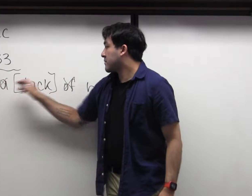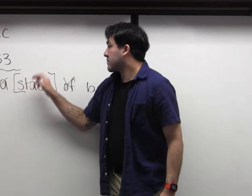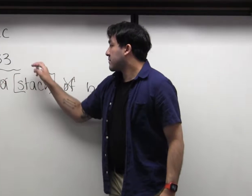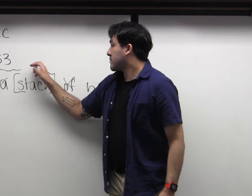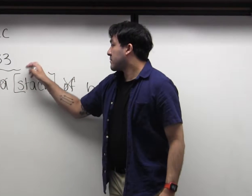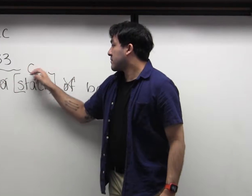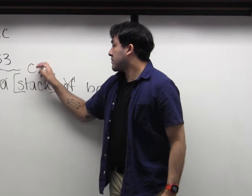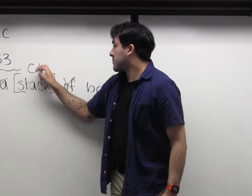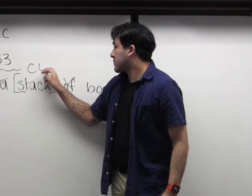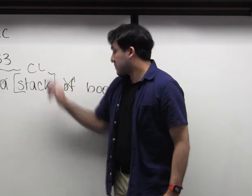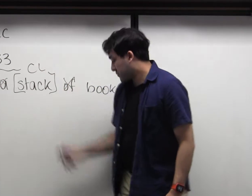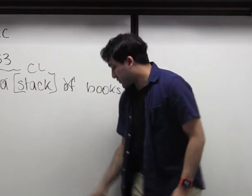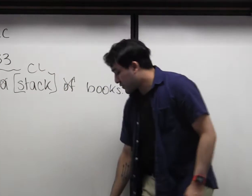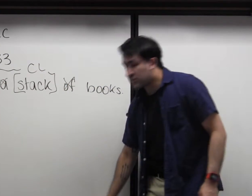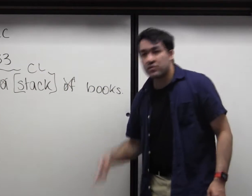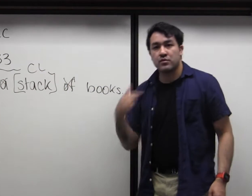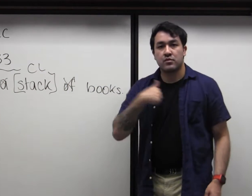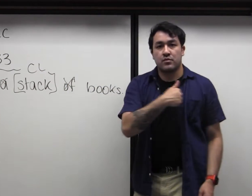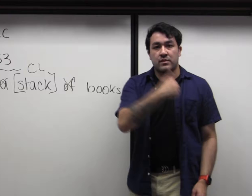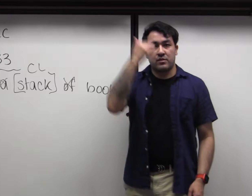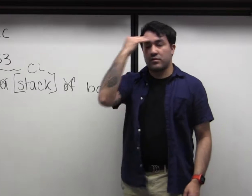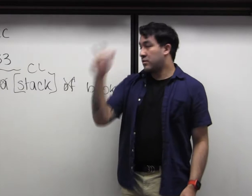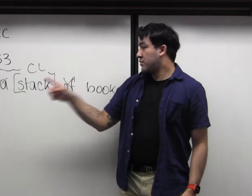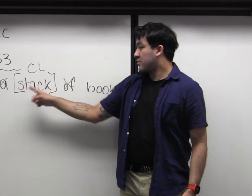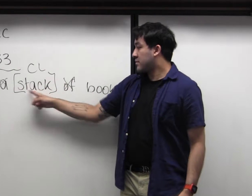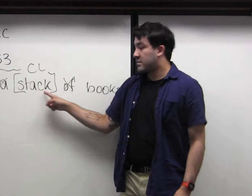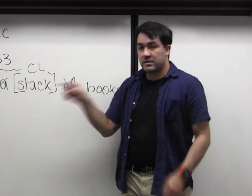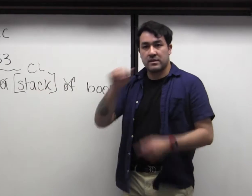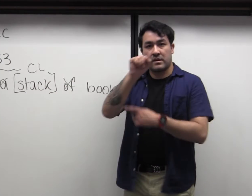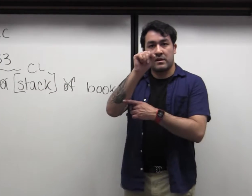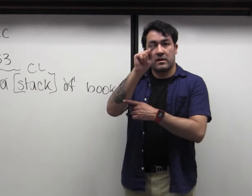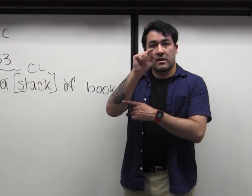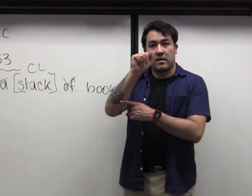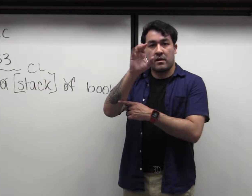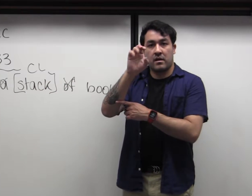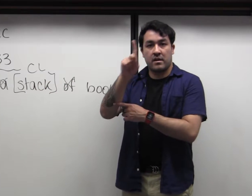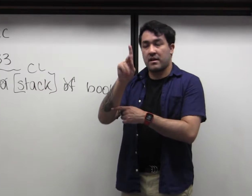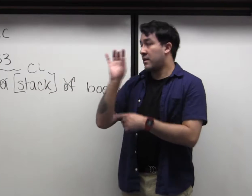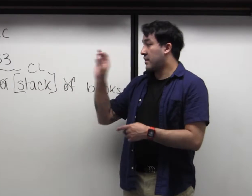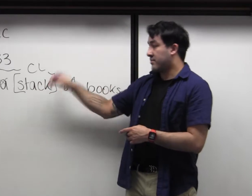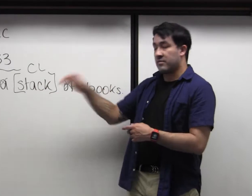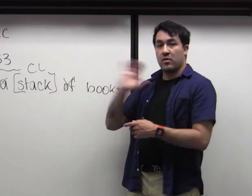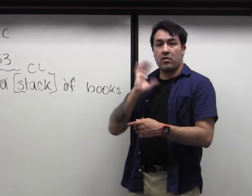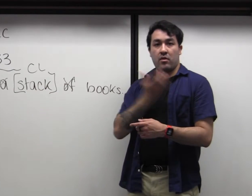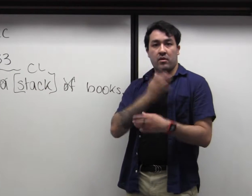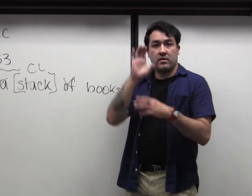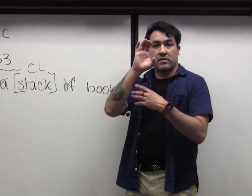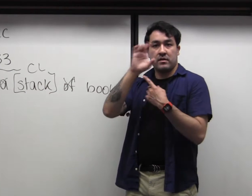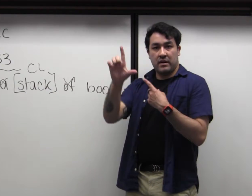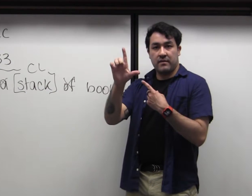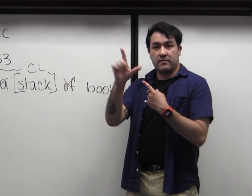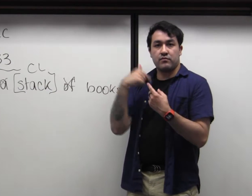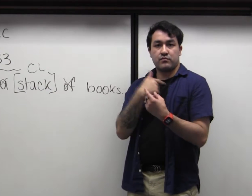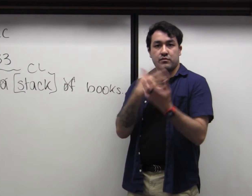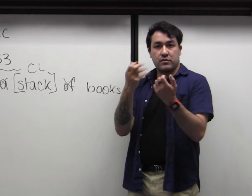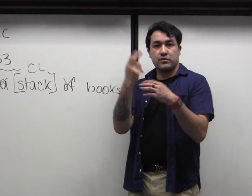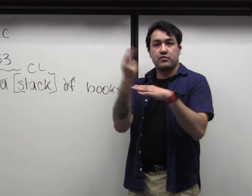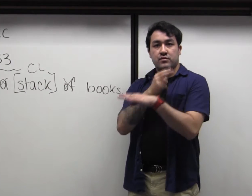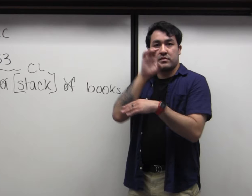stack. So how can we show this classifier, right? So we know that that's going to be our classifier for